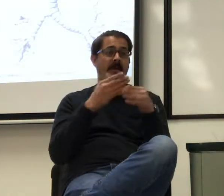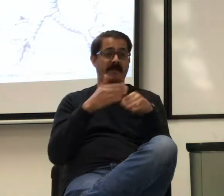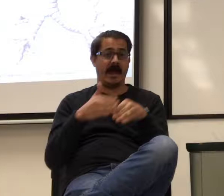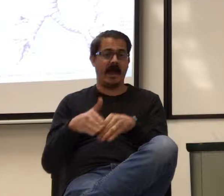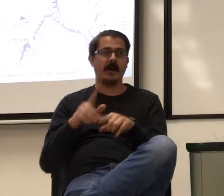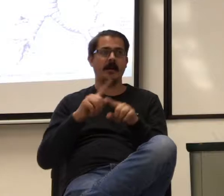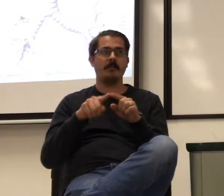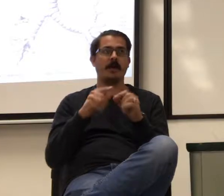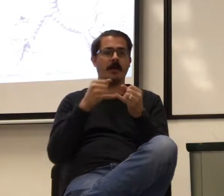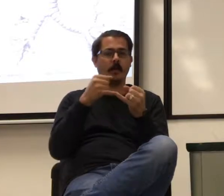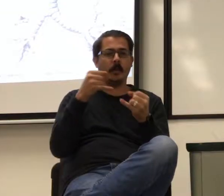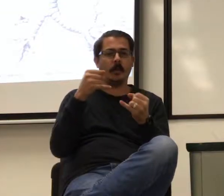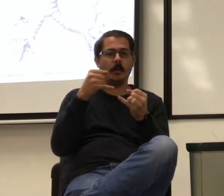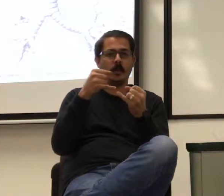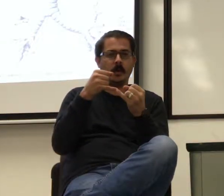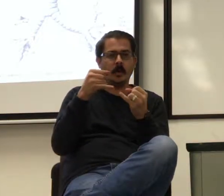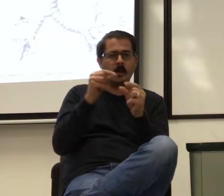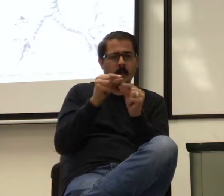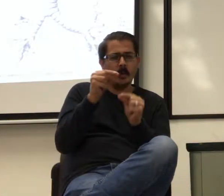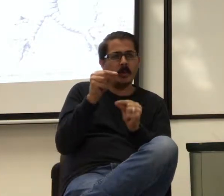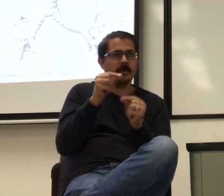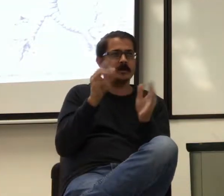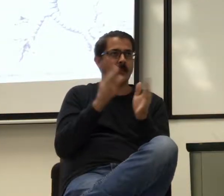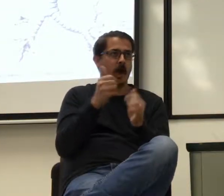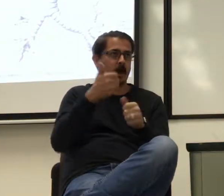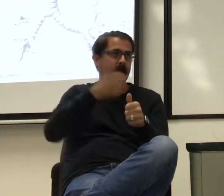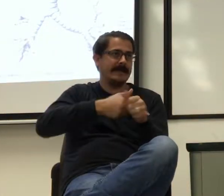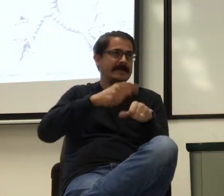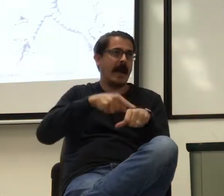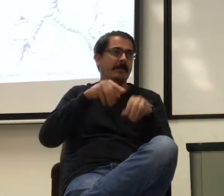Undergo 23 to 24